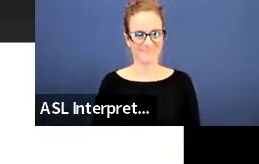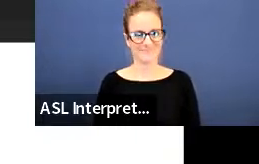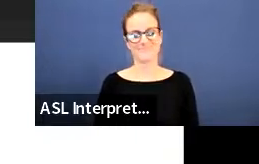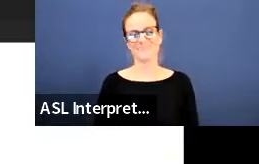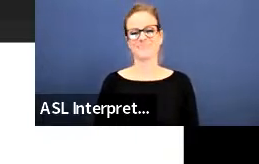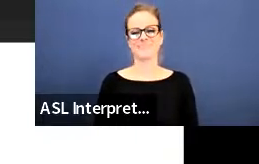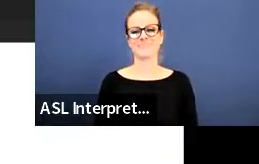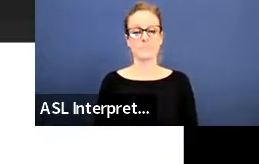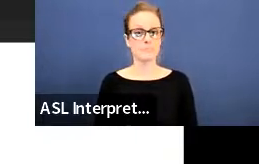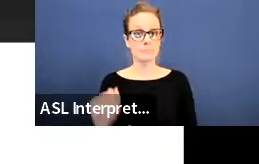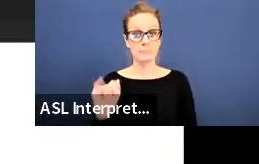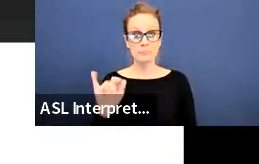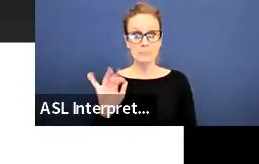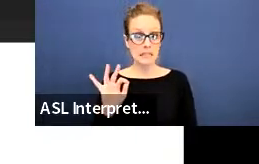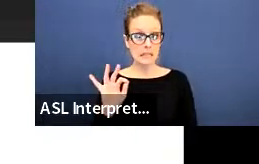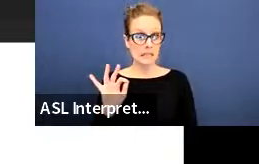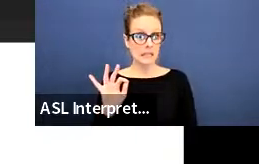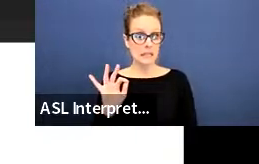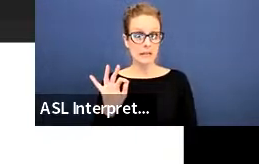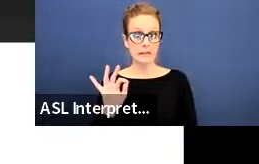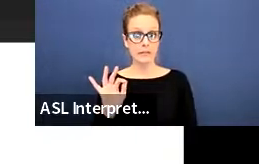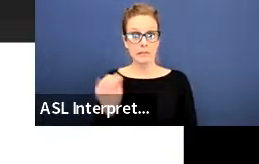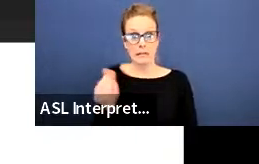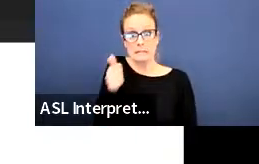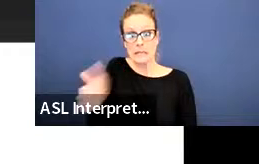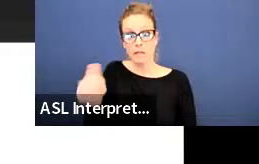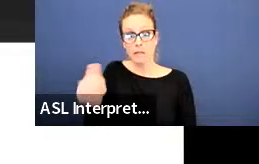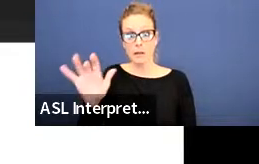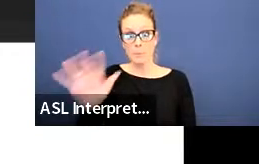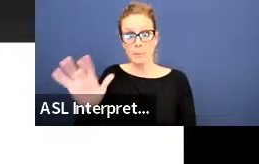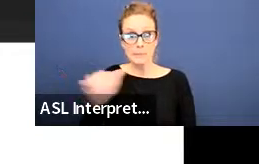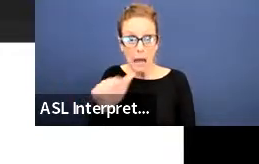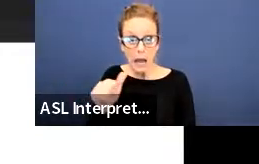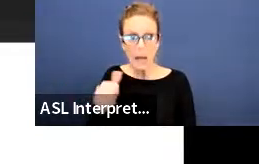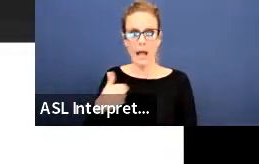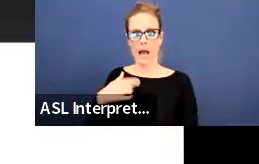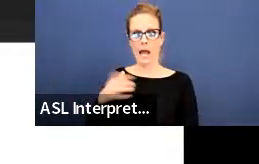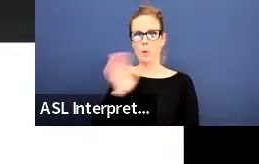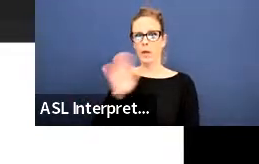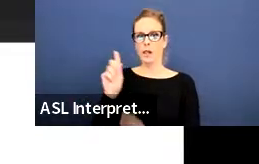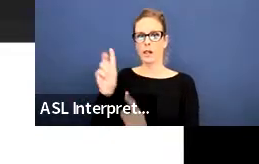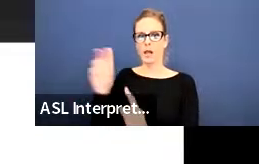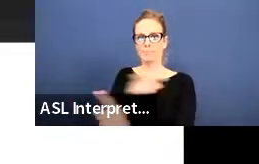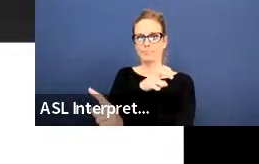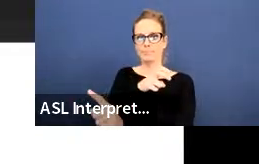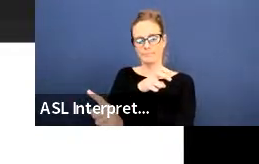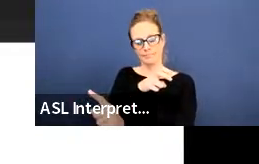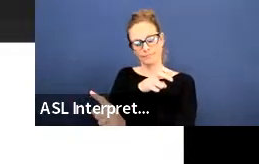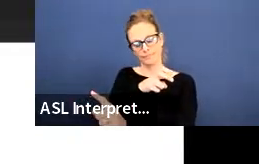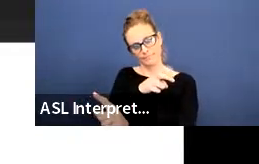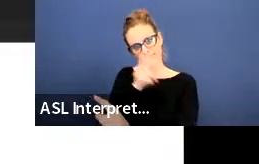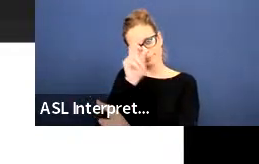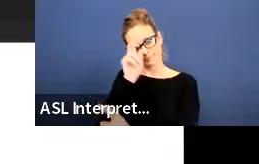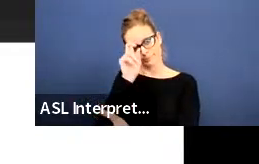And if people don't choose self-select in a couple minutes, I will move you at random